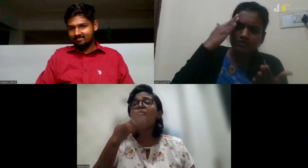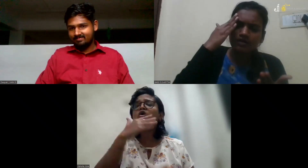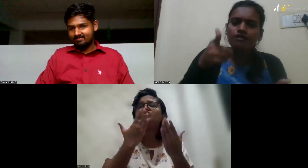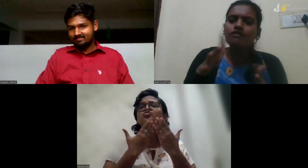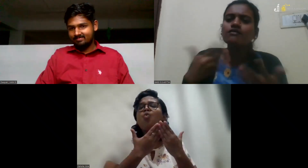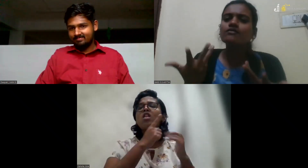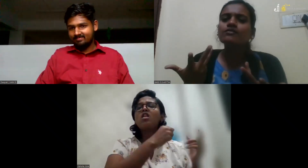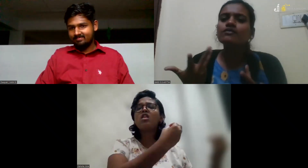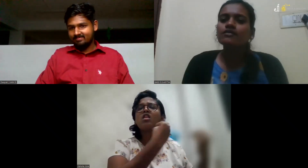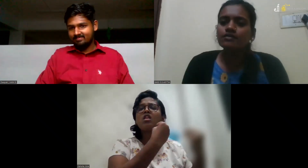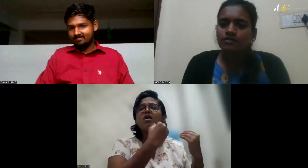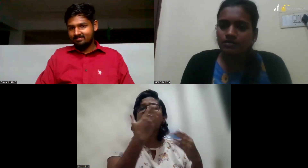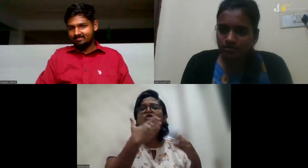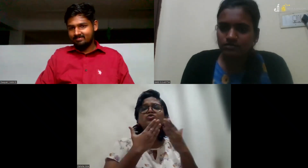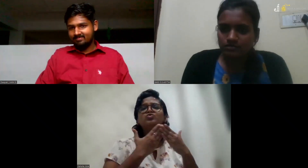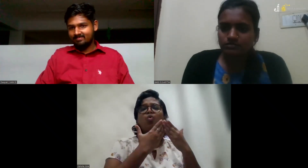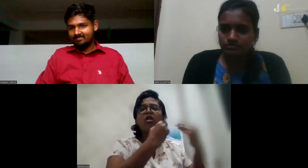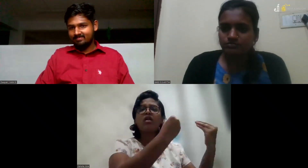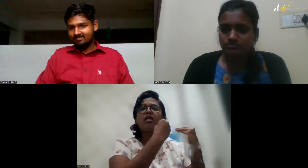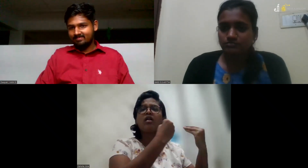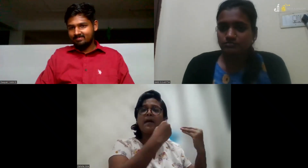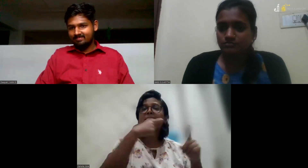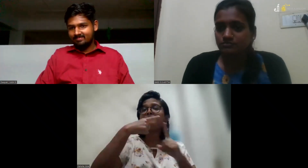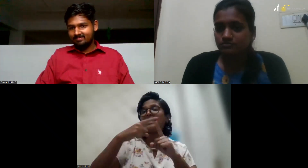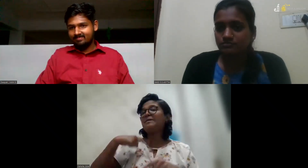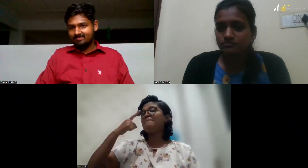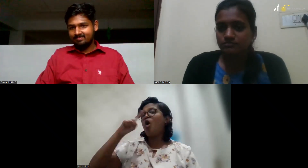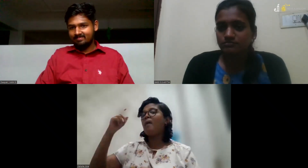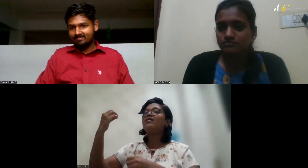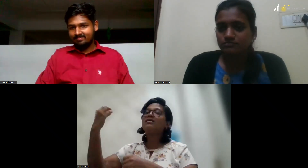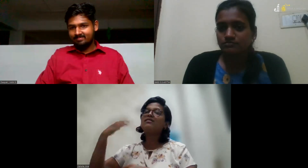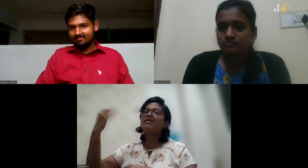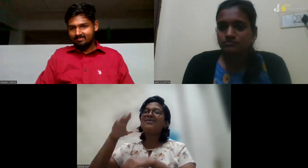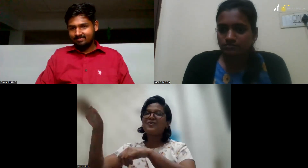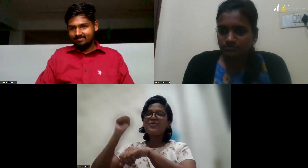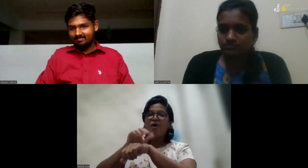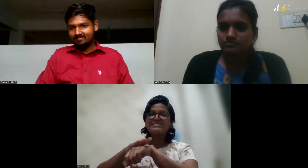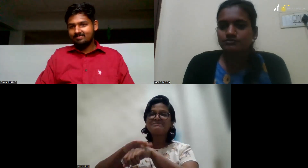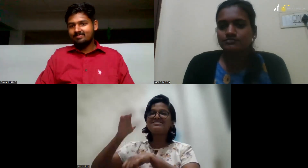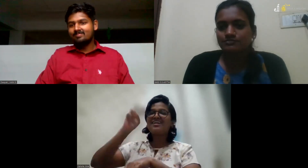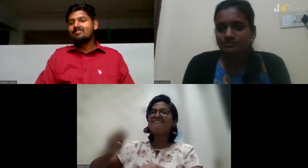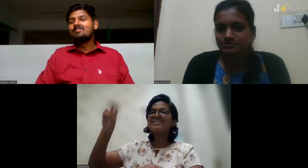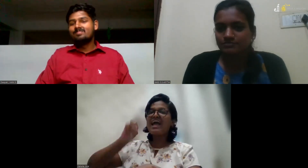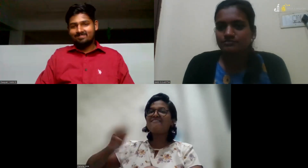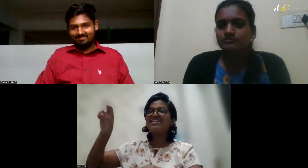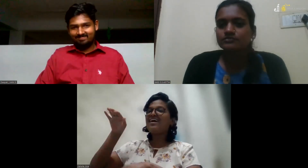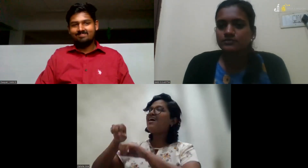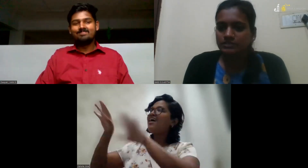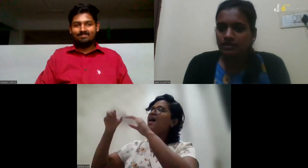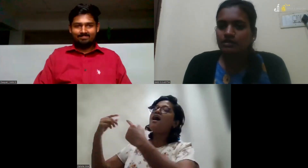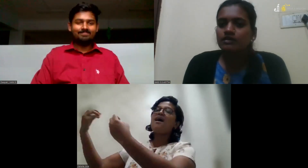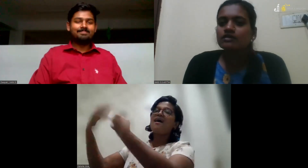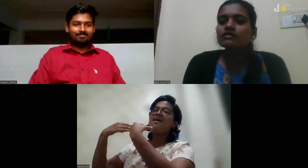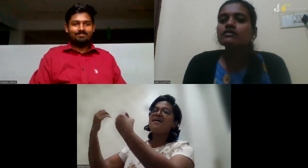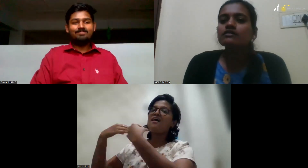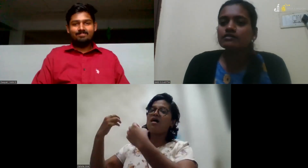You could remember those things. How could you remember? So I've learned in my school, and also my mother informed me as well. She